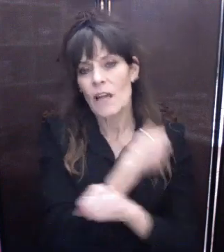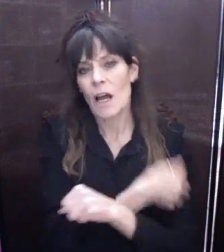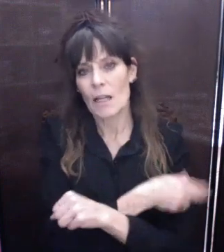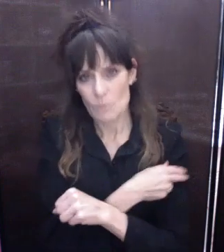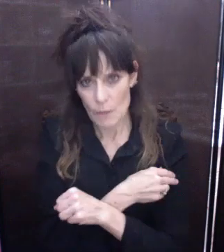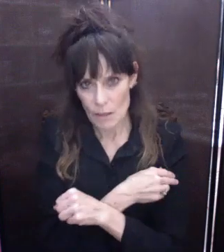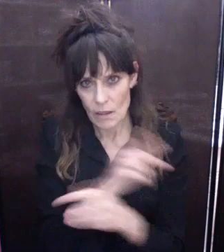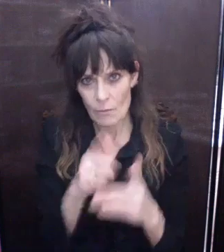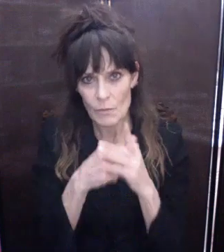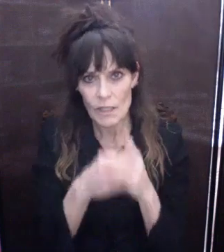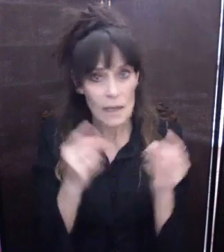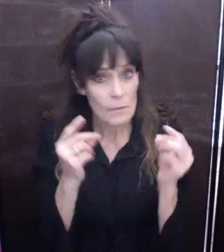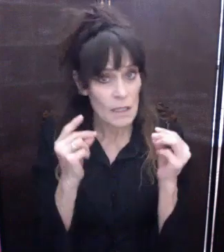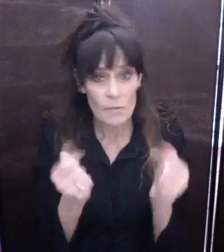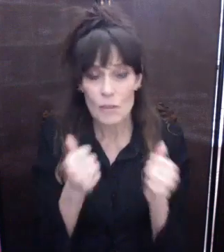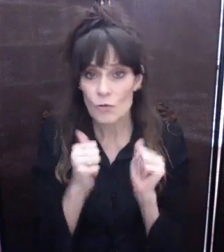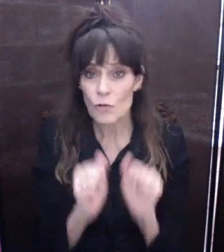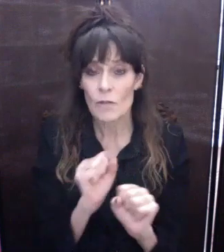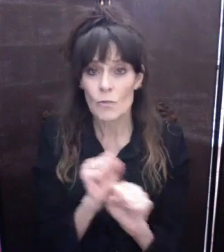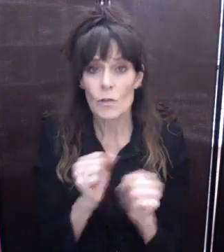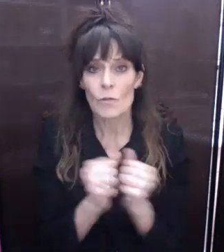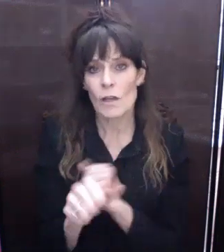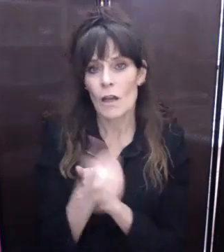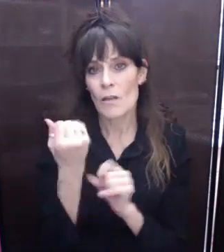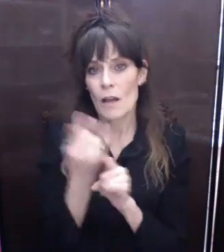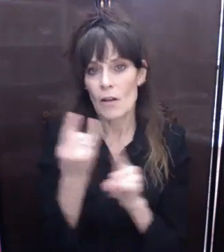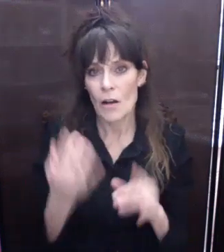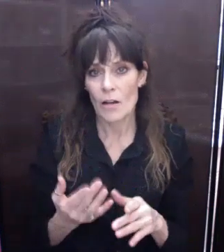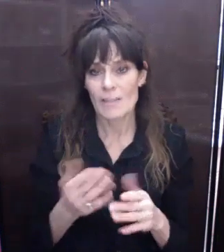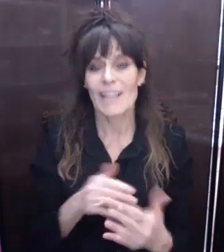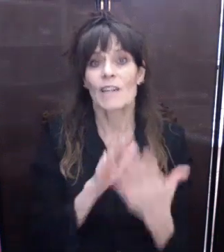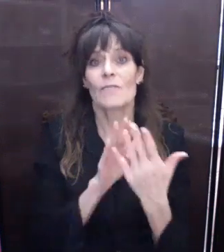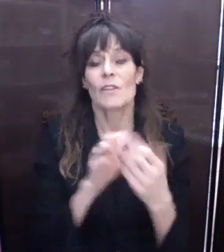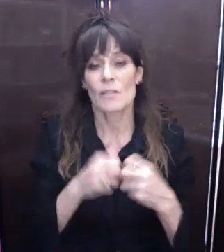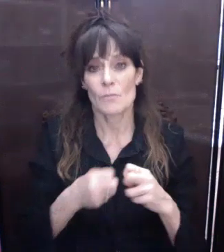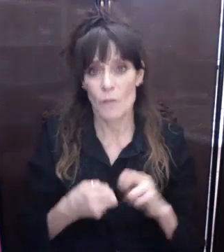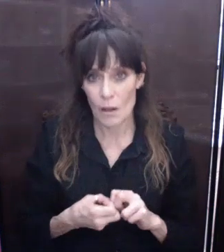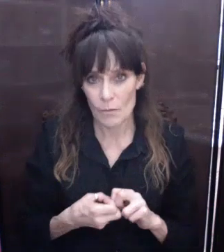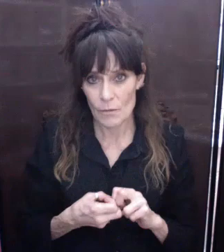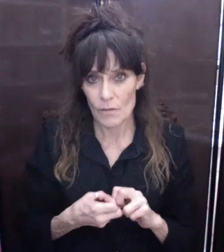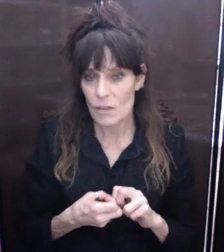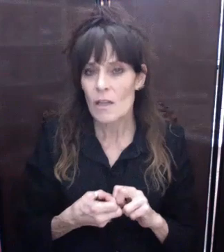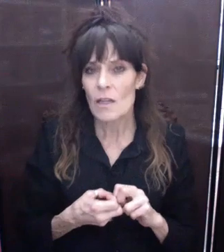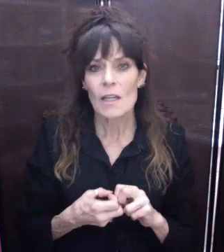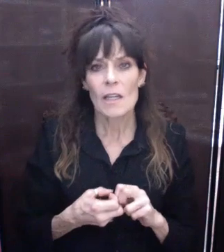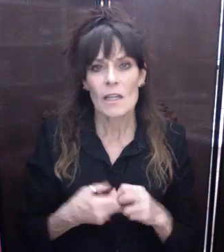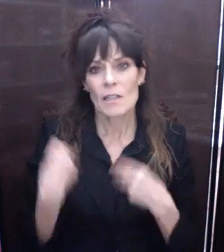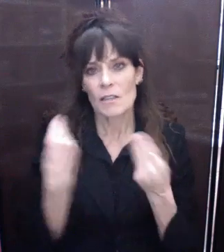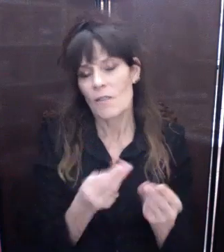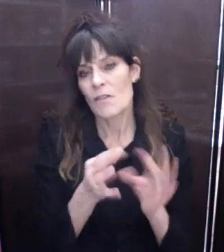began immediately to try and work with other alcoholics, and he ran into some problems. He delivered this message. Bill had had this white